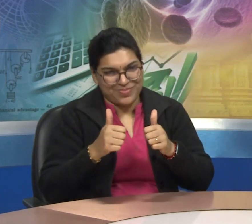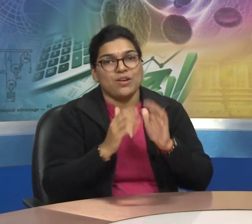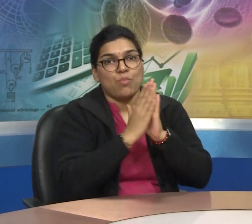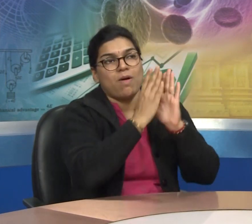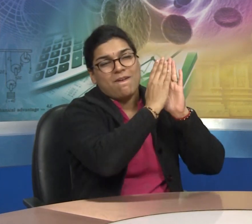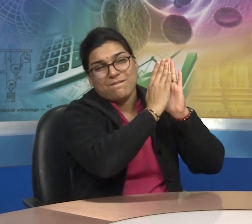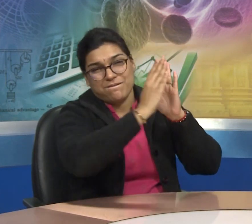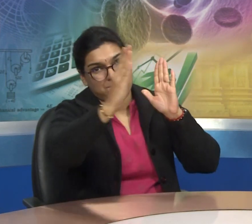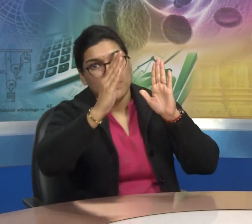reader.